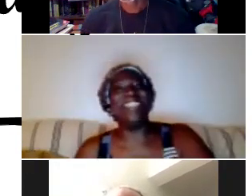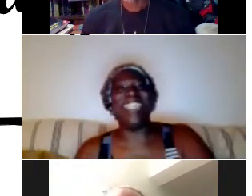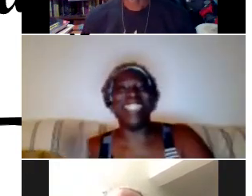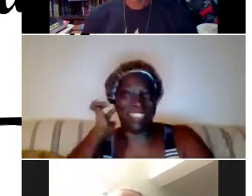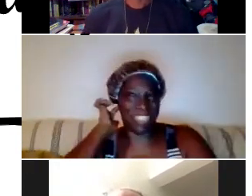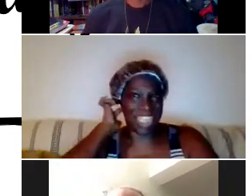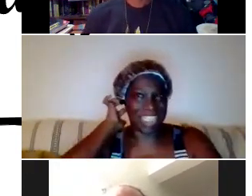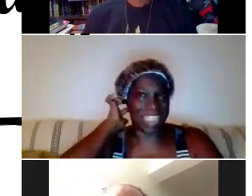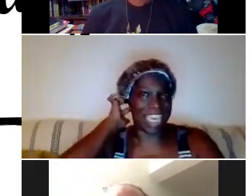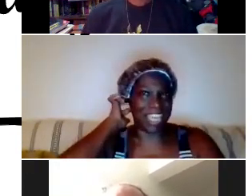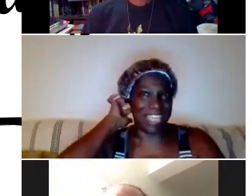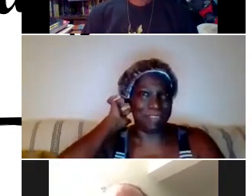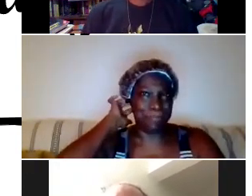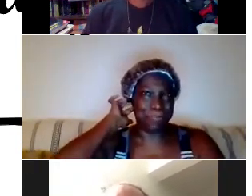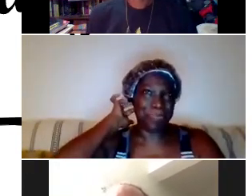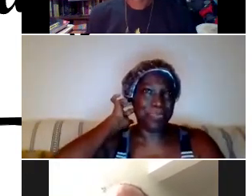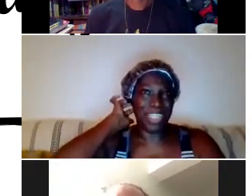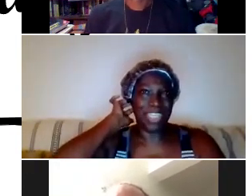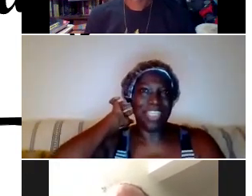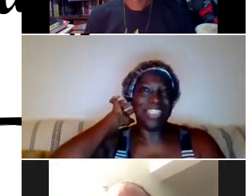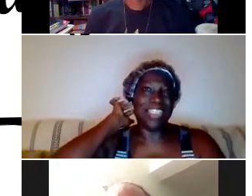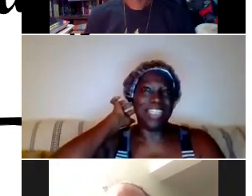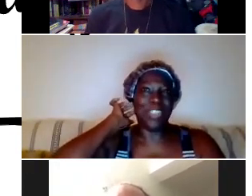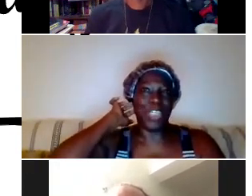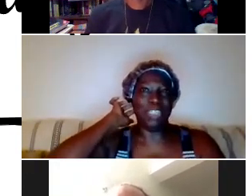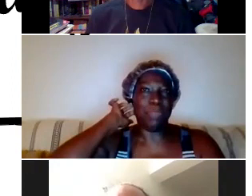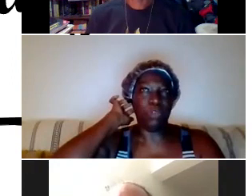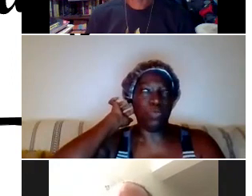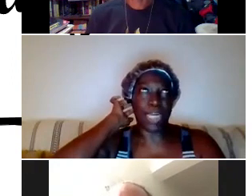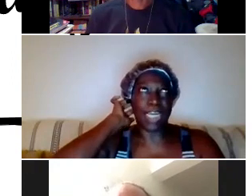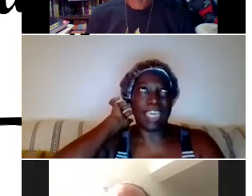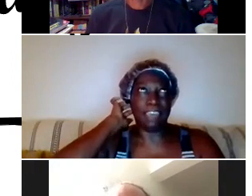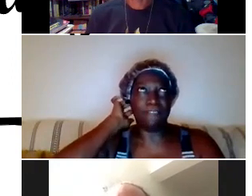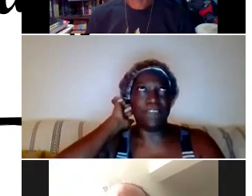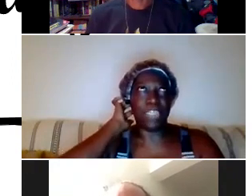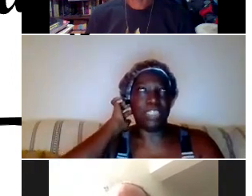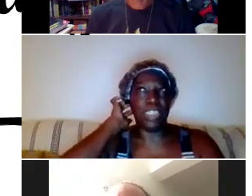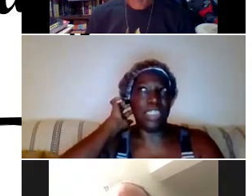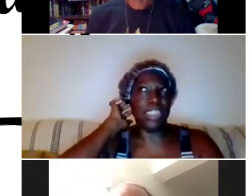I didn't do relationship signs yet. So I don't know husband and wife.